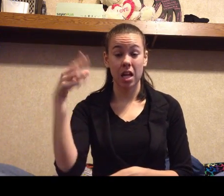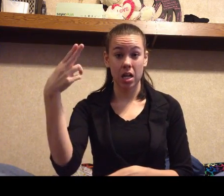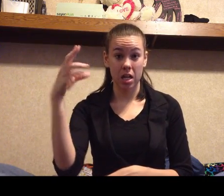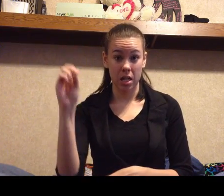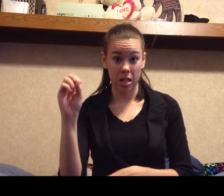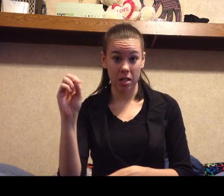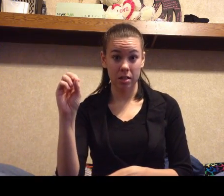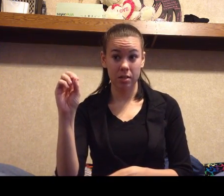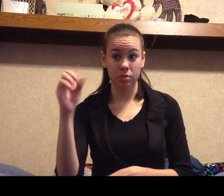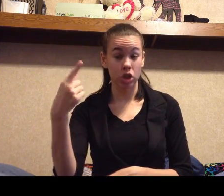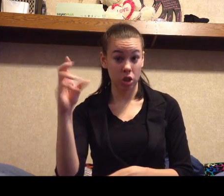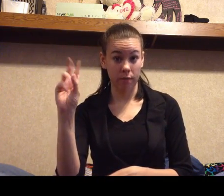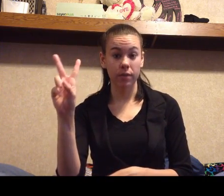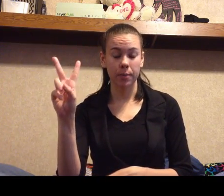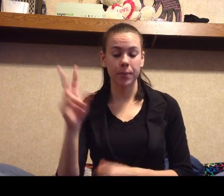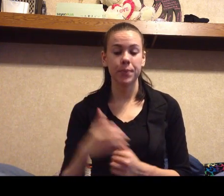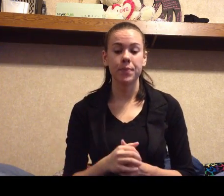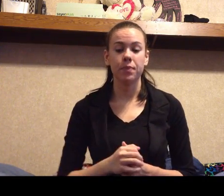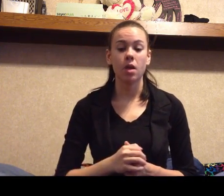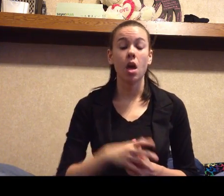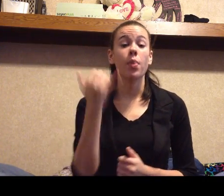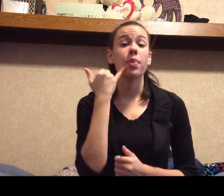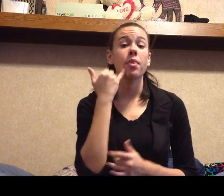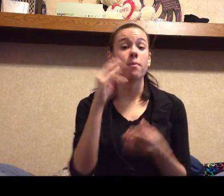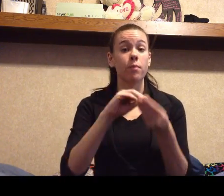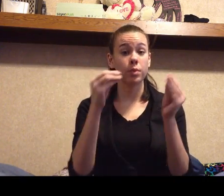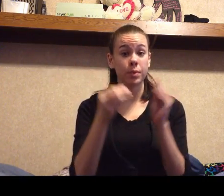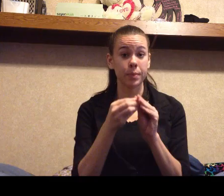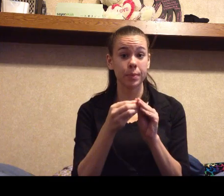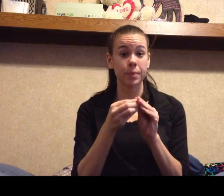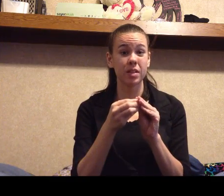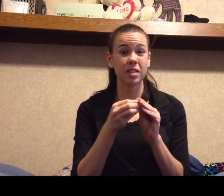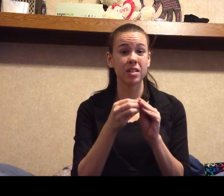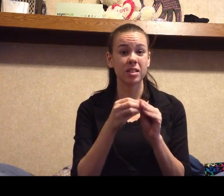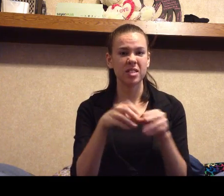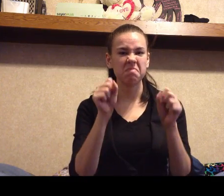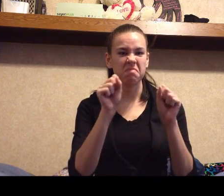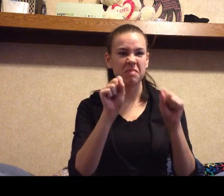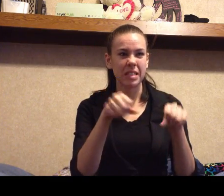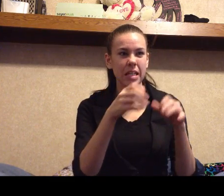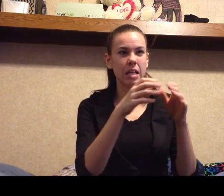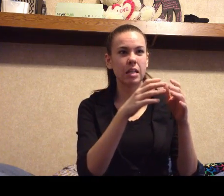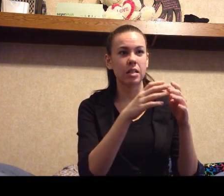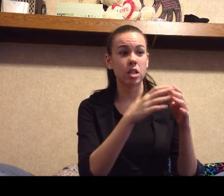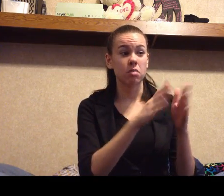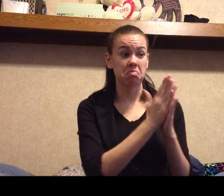http://uscis.gov. The phone number and URL can be found under the Resources tab in your notebooks.